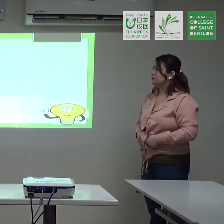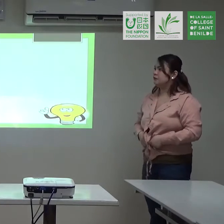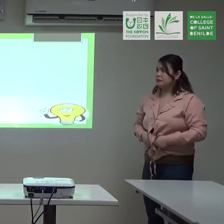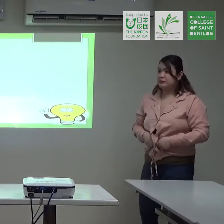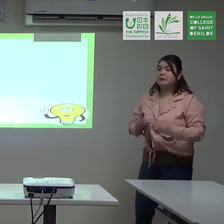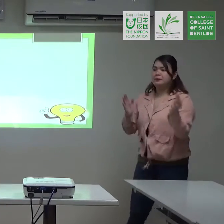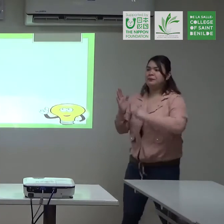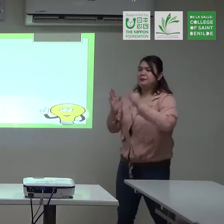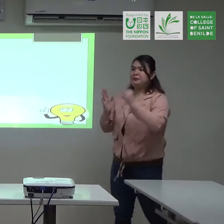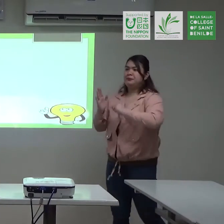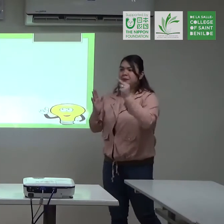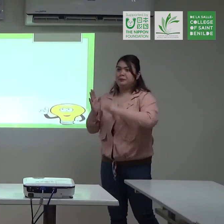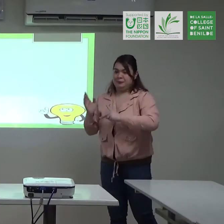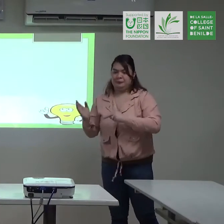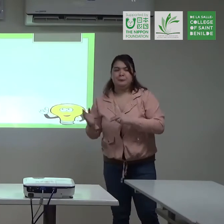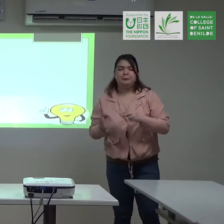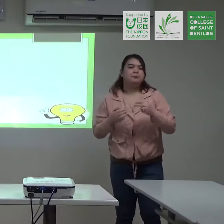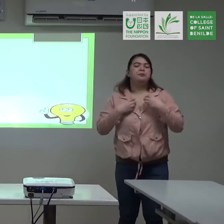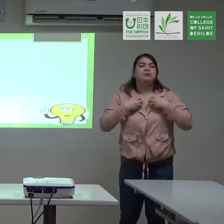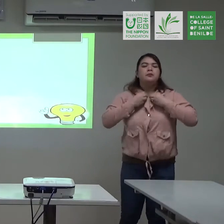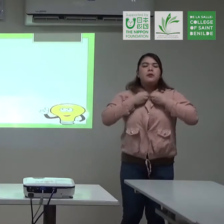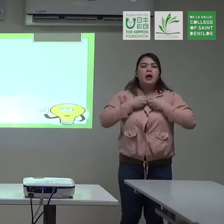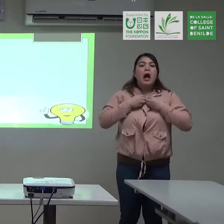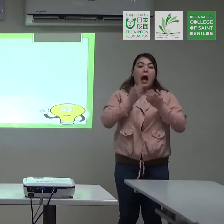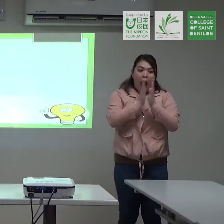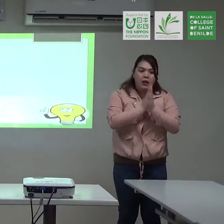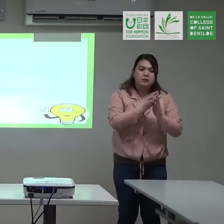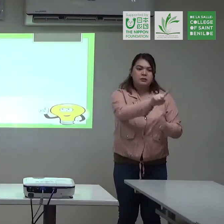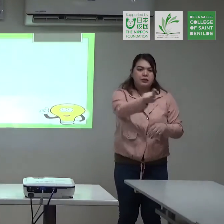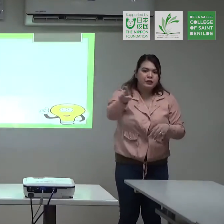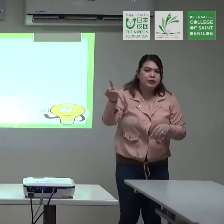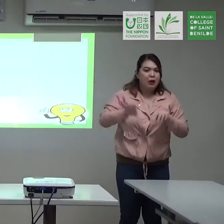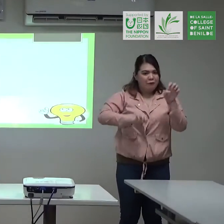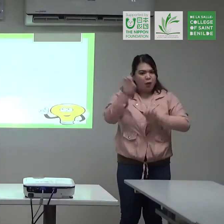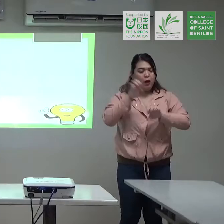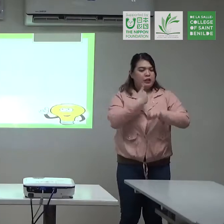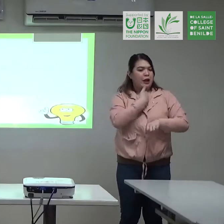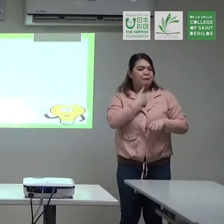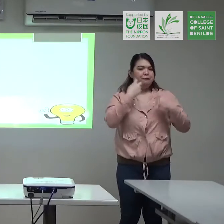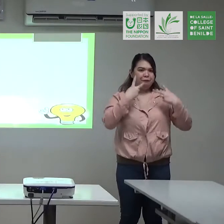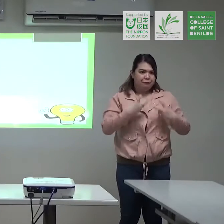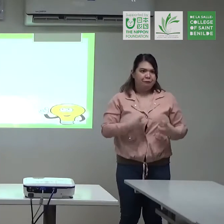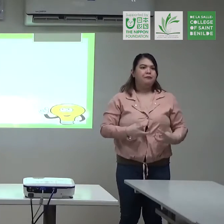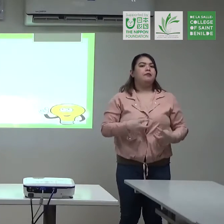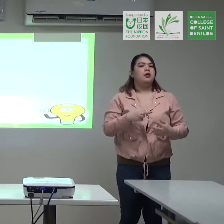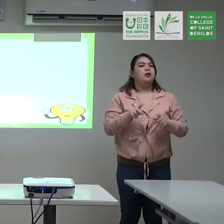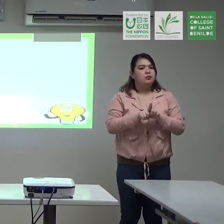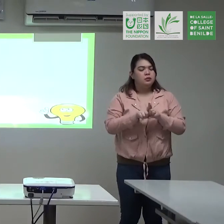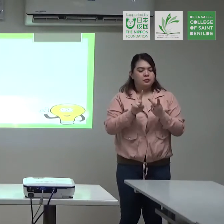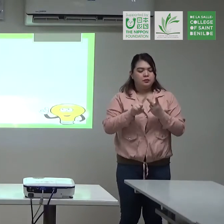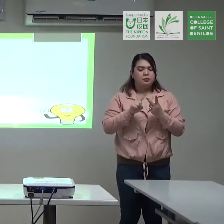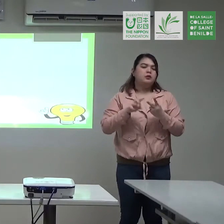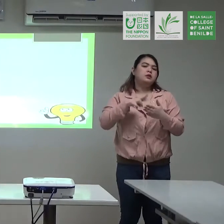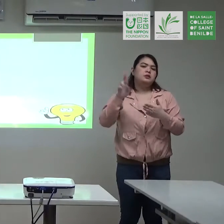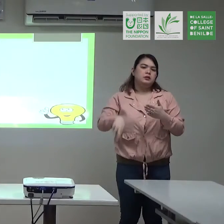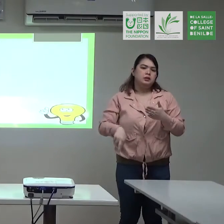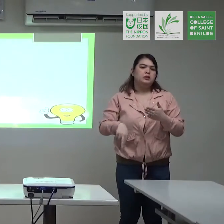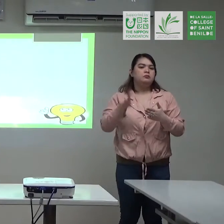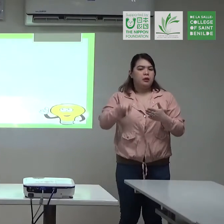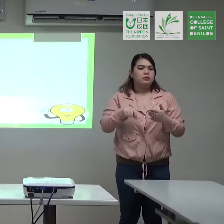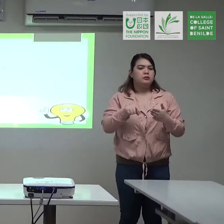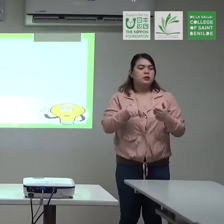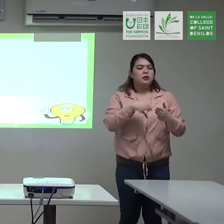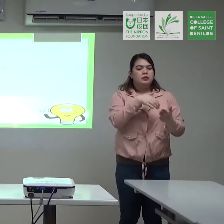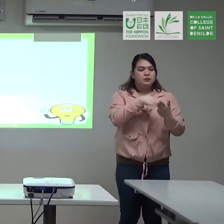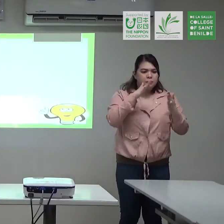ask students to evaluate their own performance and their results. Students should compare